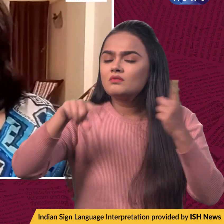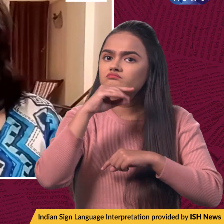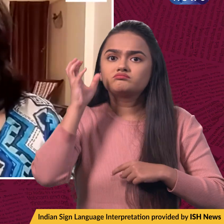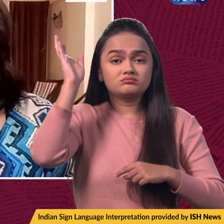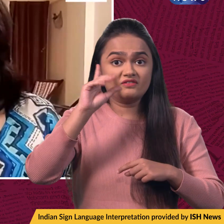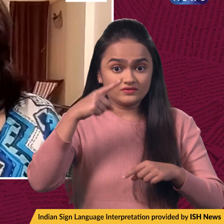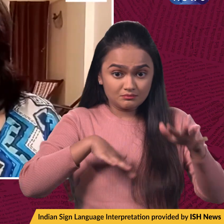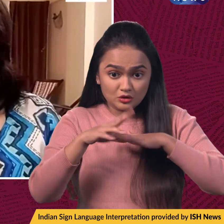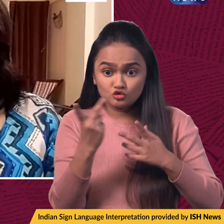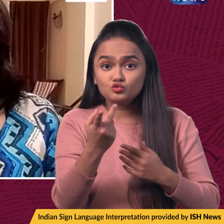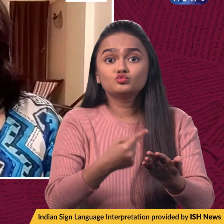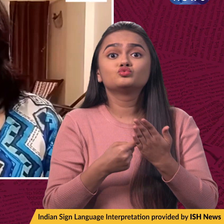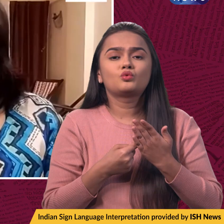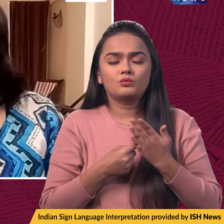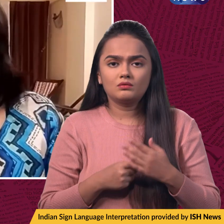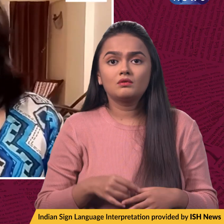disappointment.